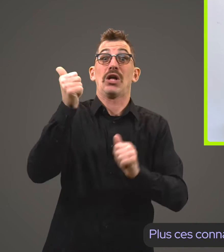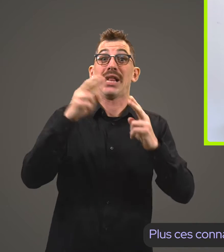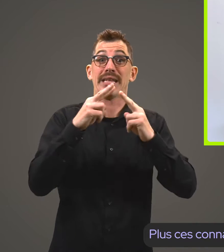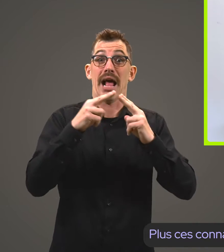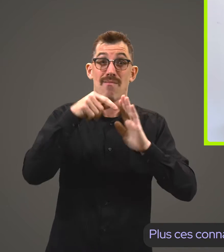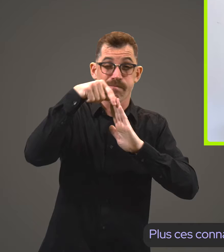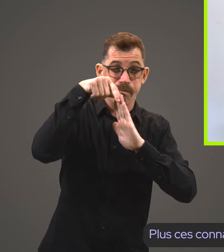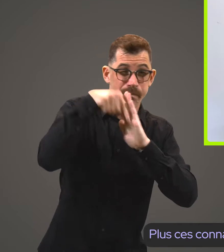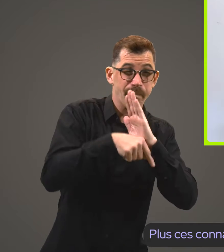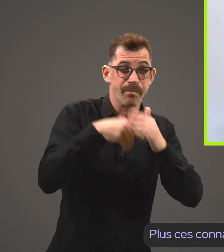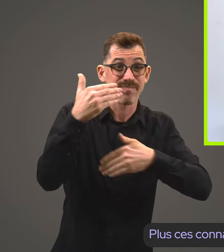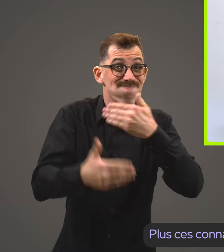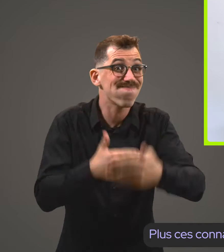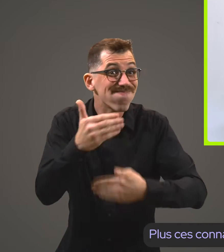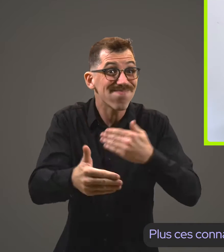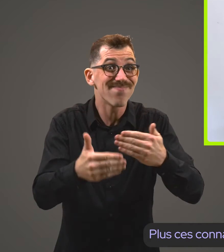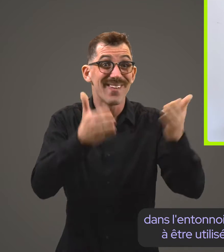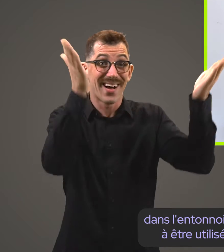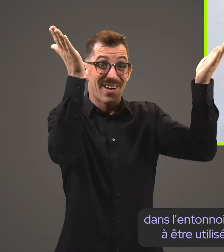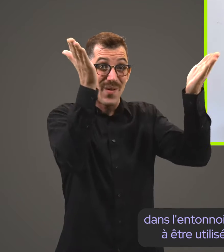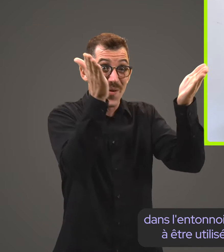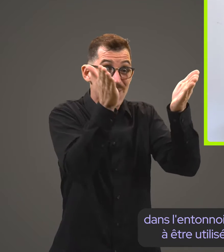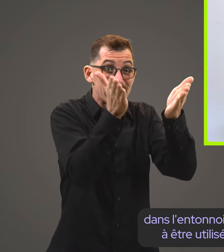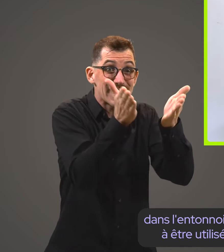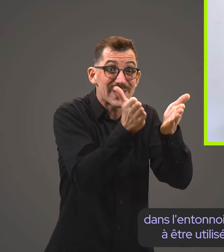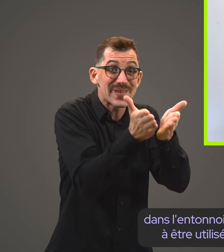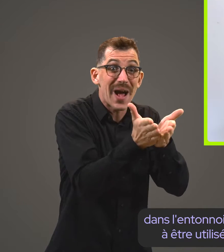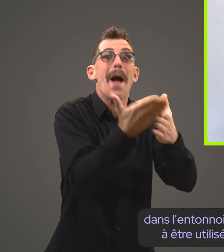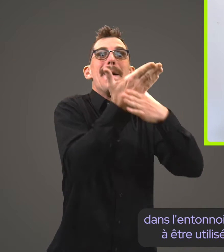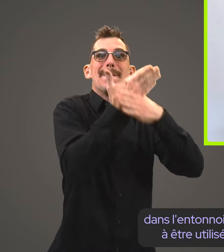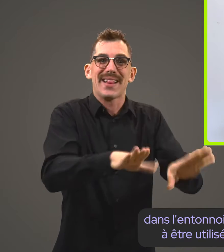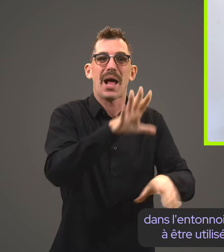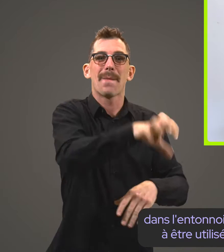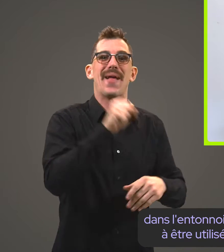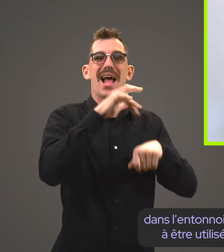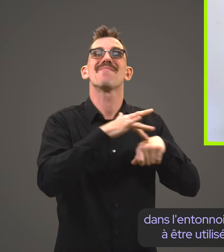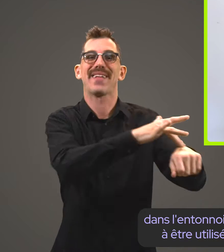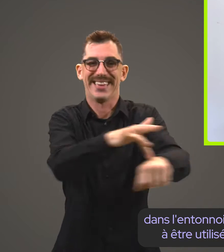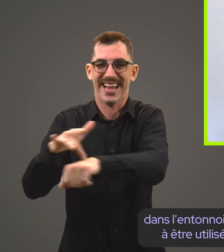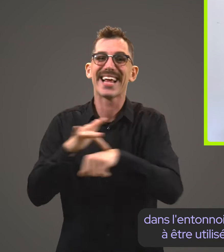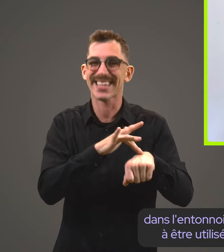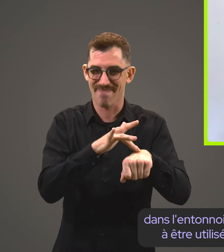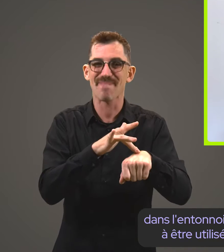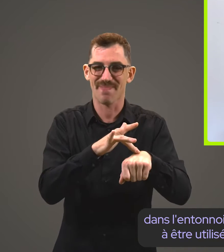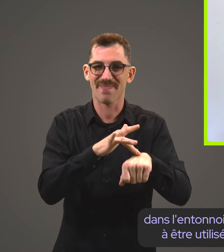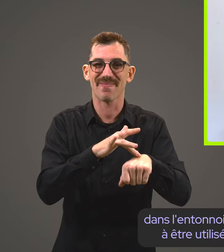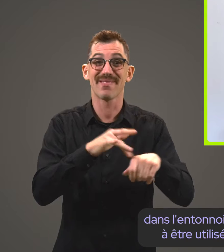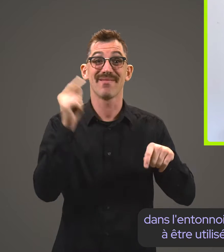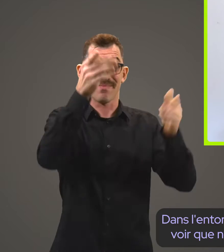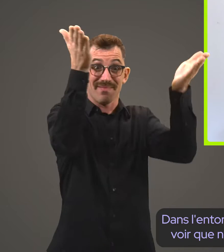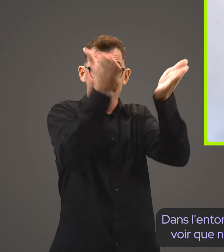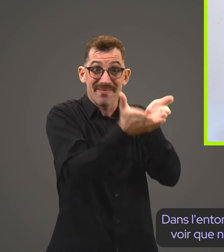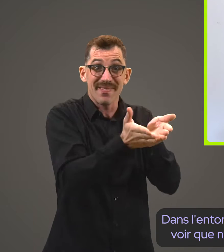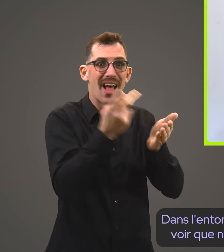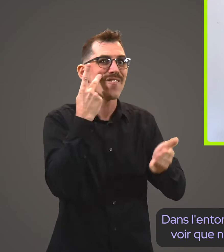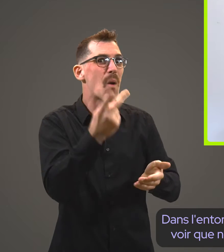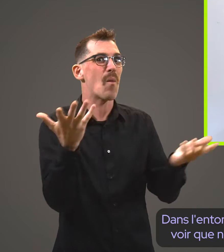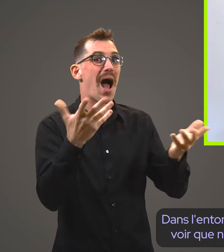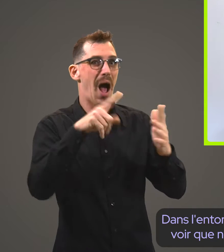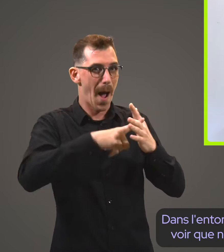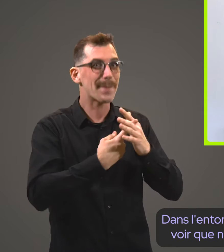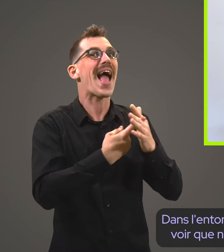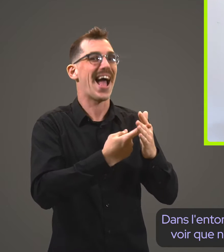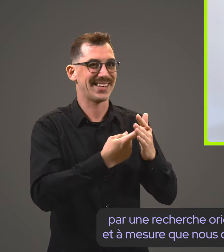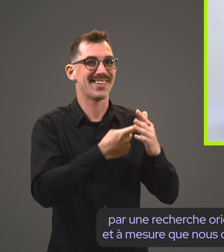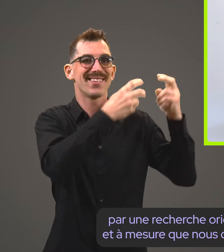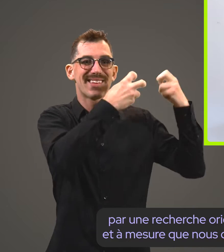this knowledge gets further down the funnel, it becomes more ready for use in practice. In the funnel, we can